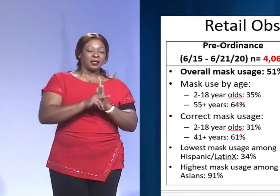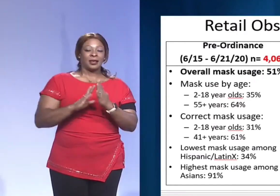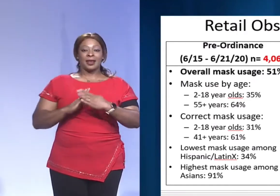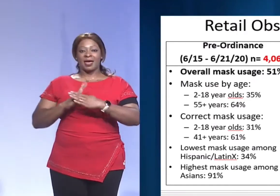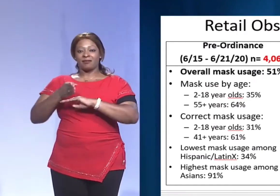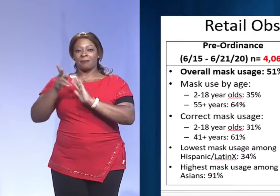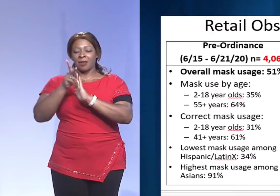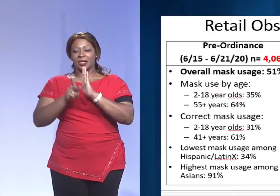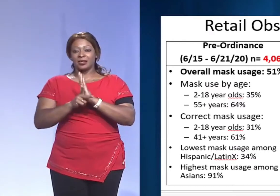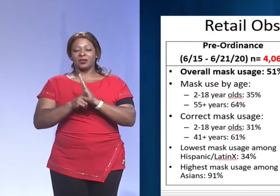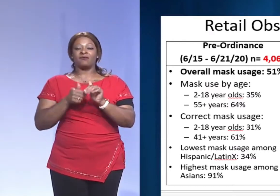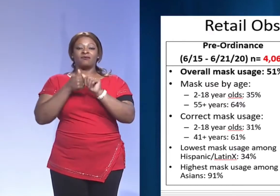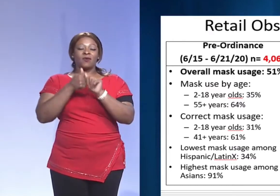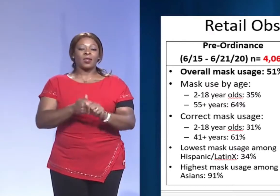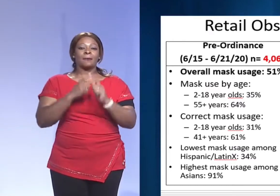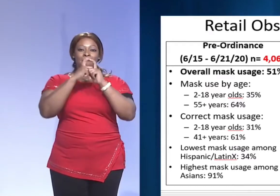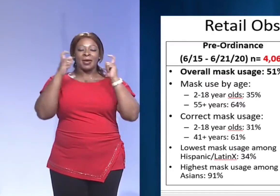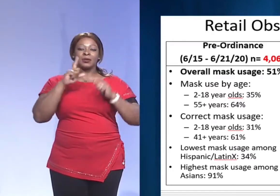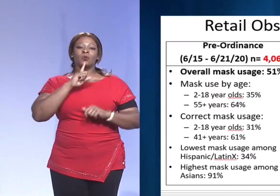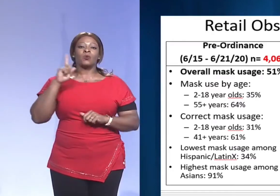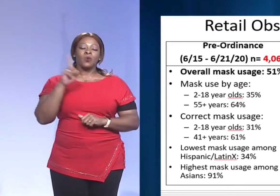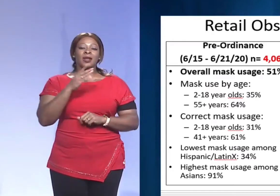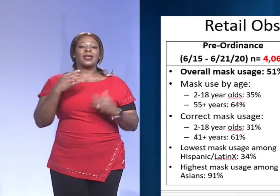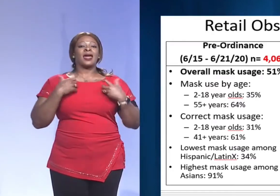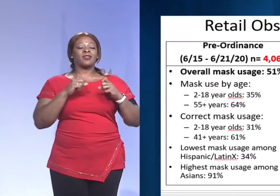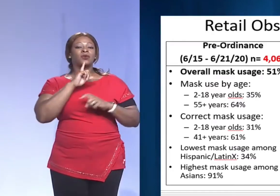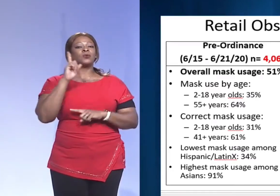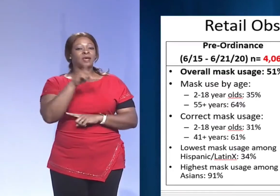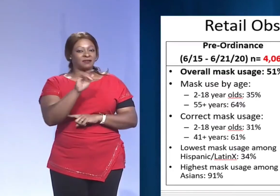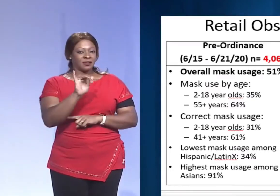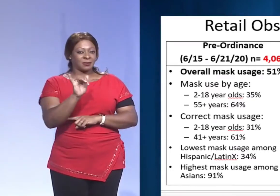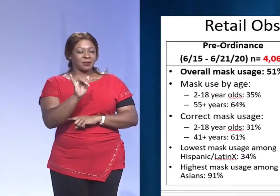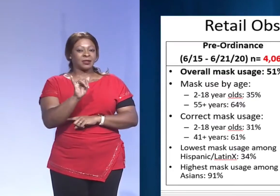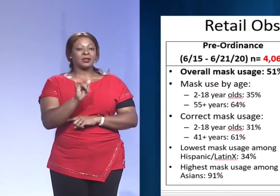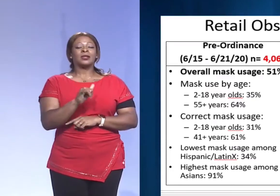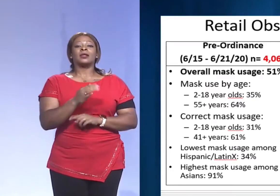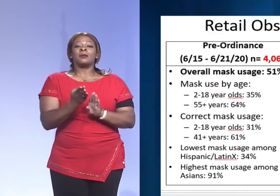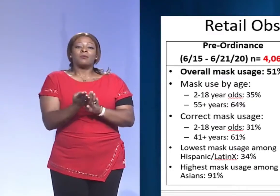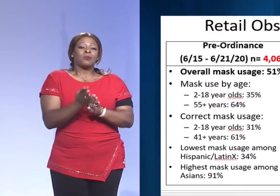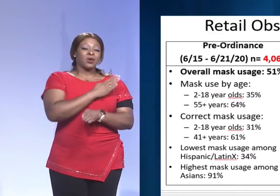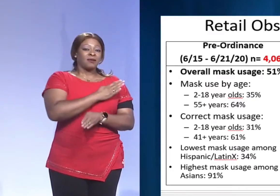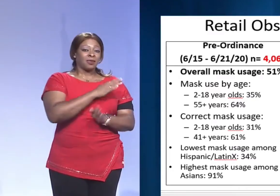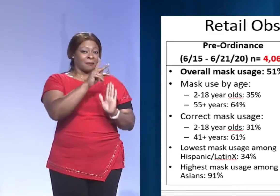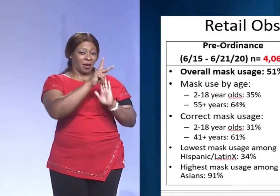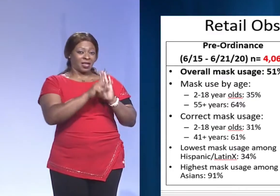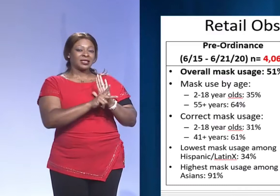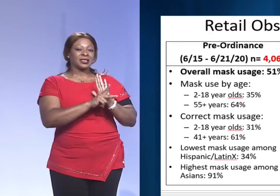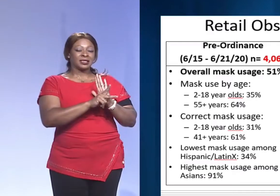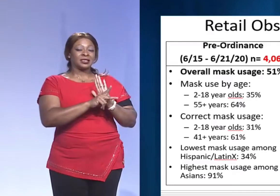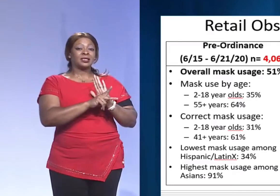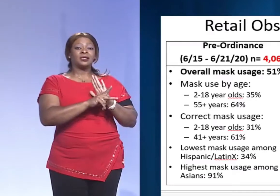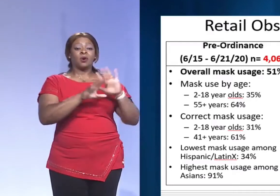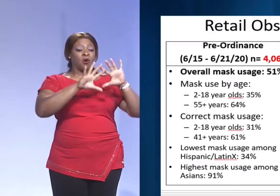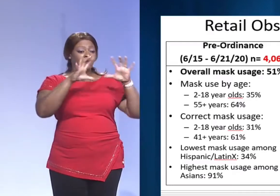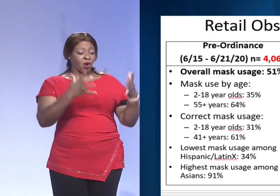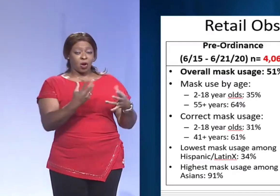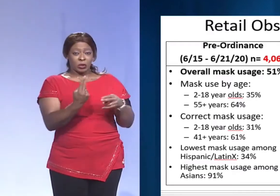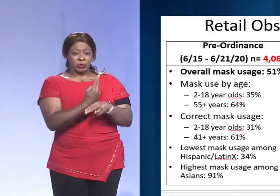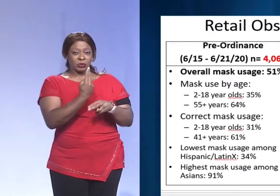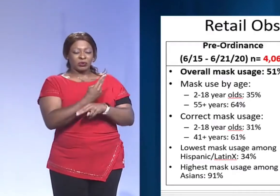ordinance and the health directive. So pre-policies, the overall mask usage